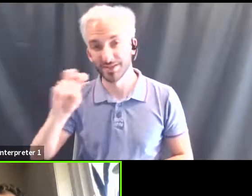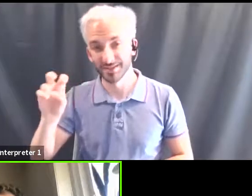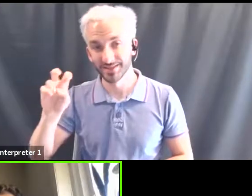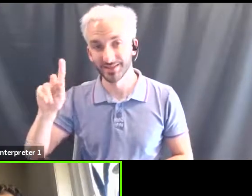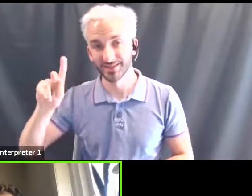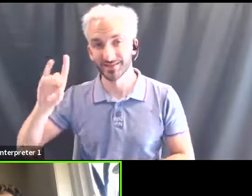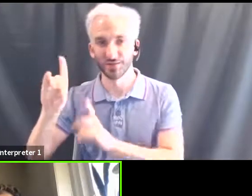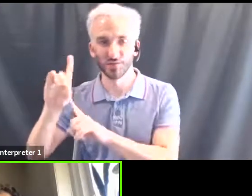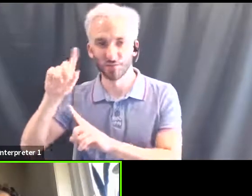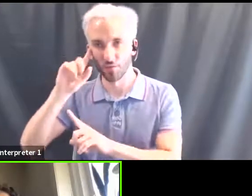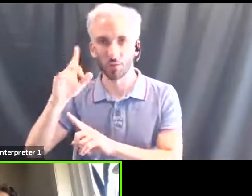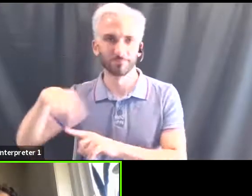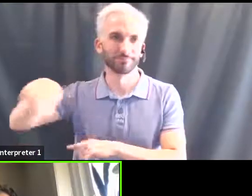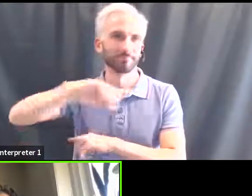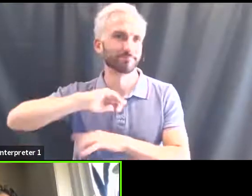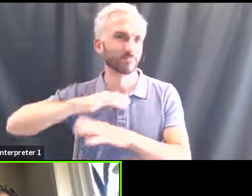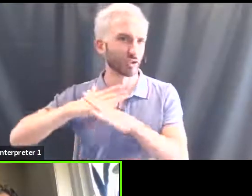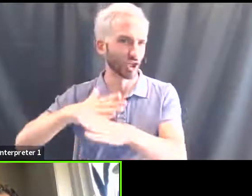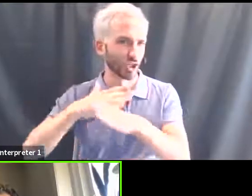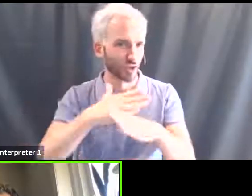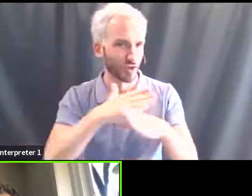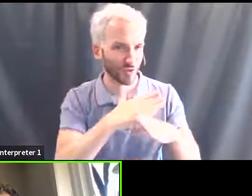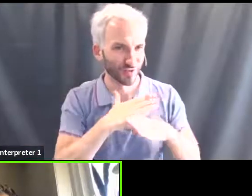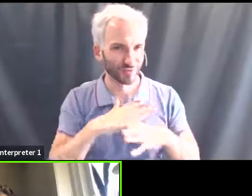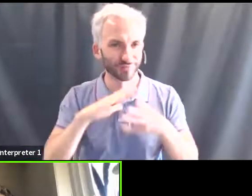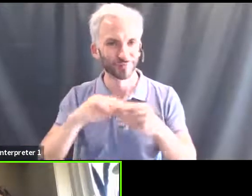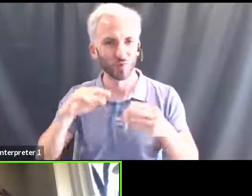for sharing their stories.